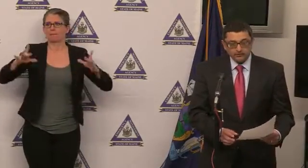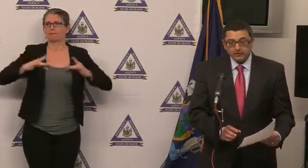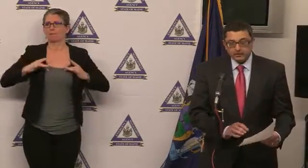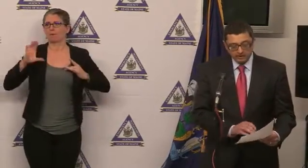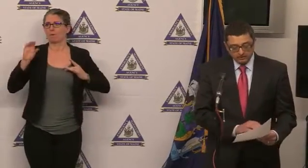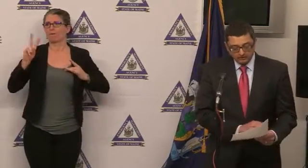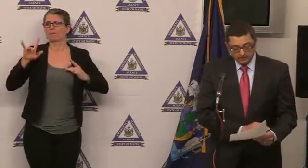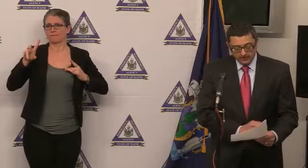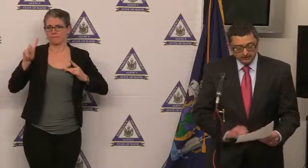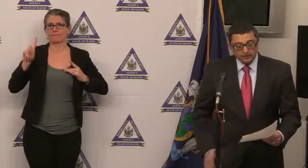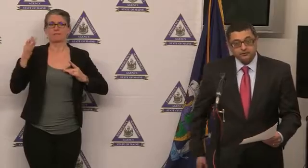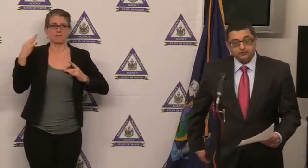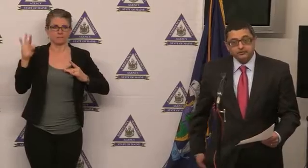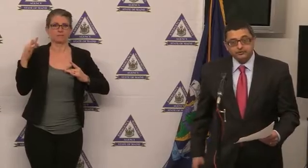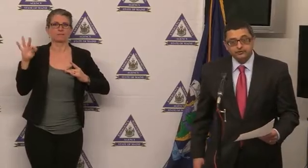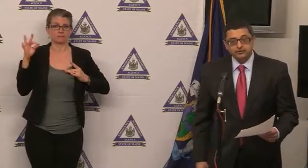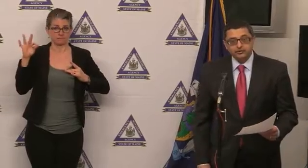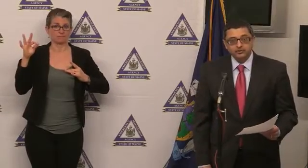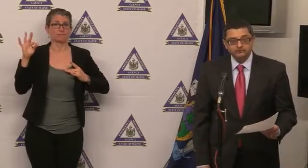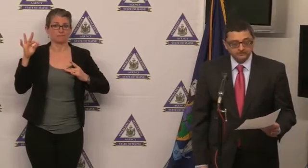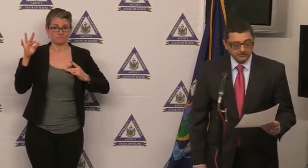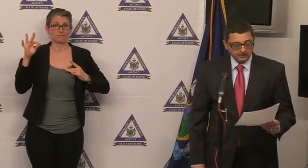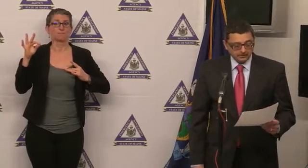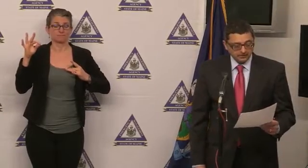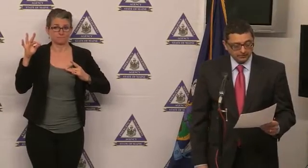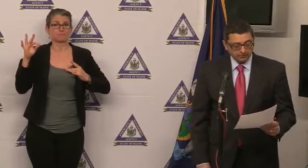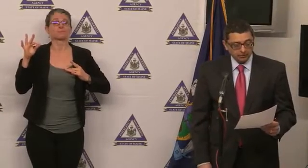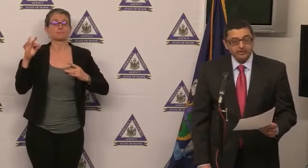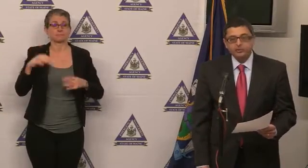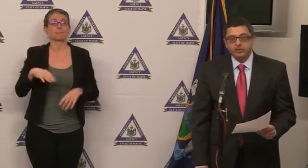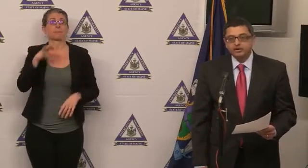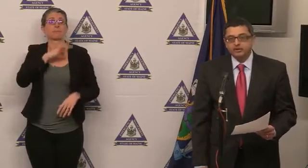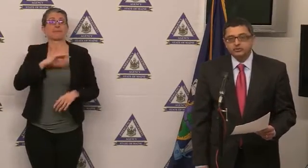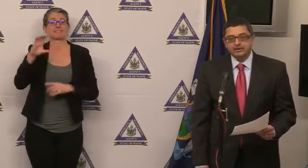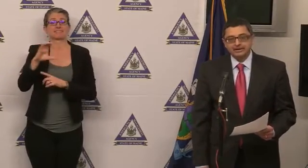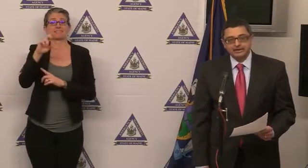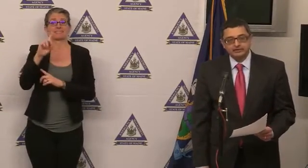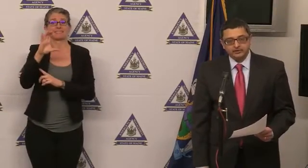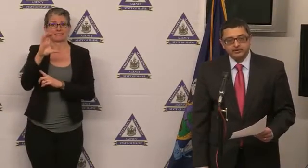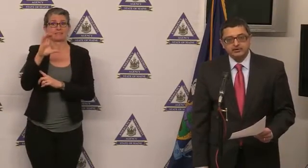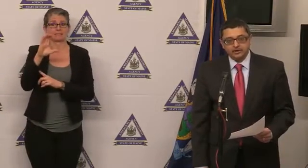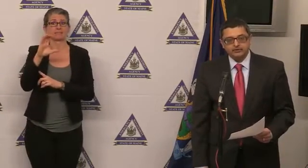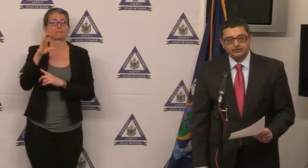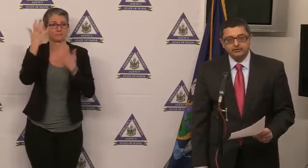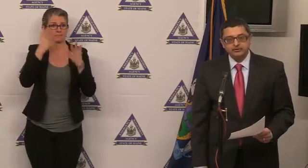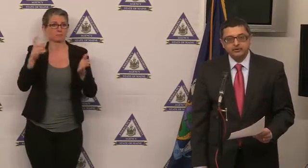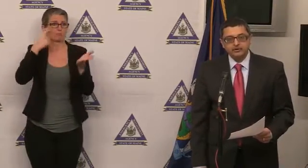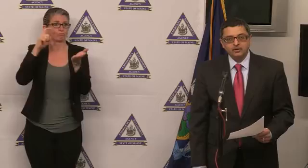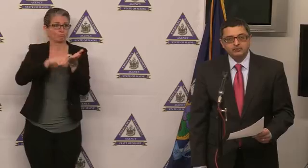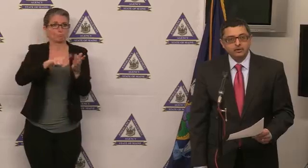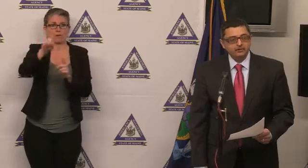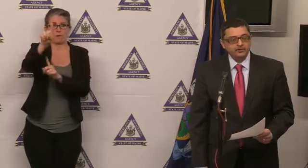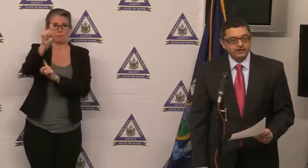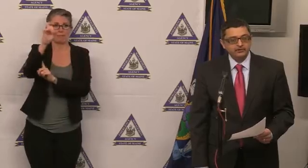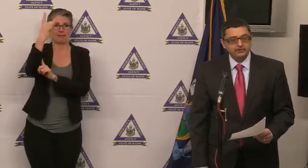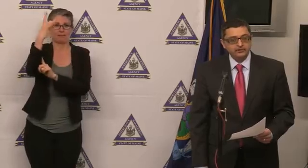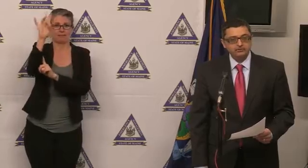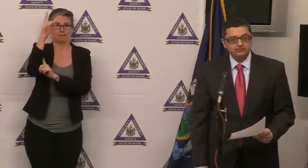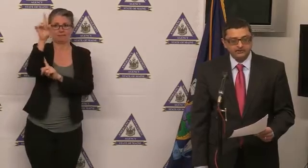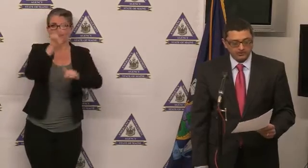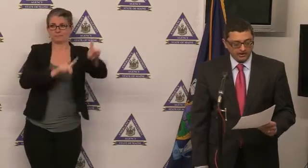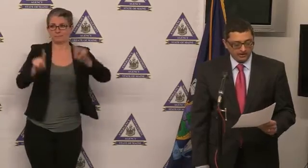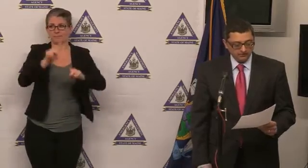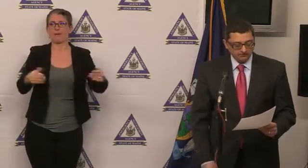As of right now, the Maine Center for Disease Control is reporting 118 cases of